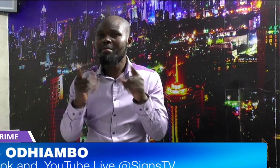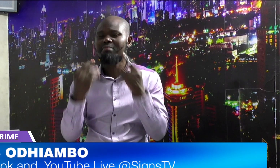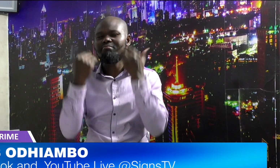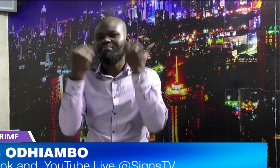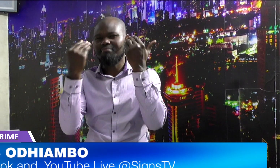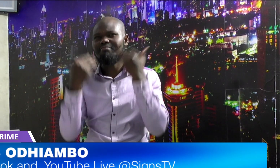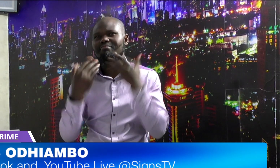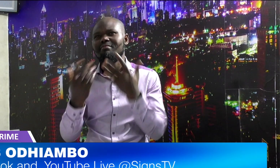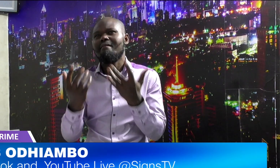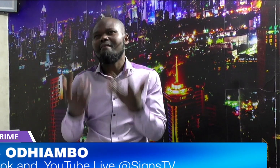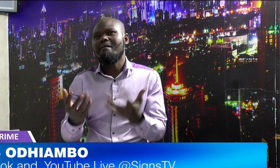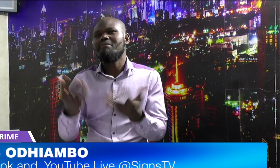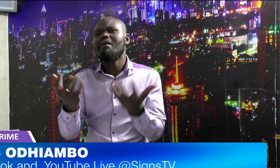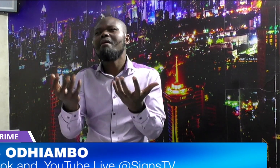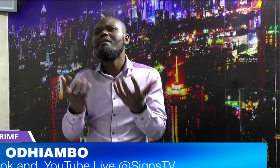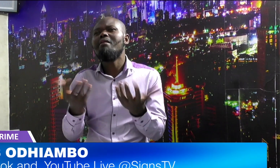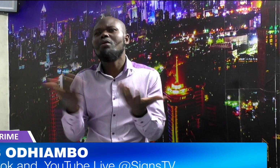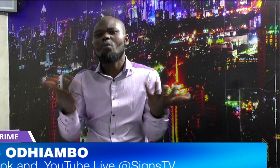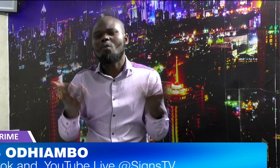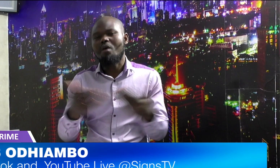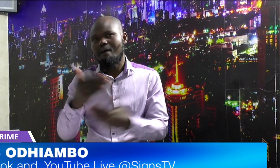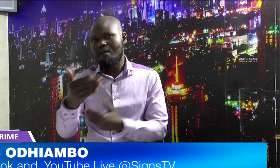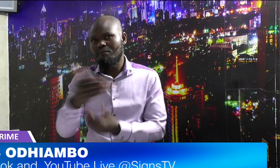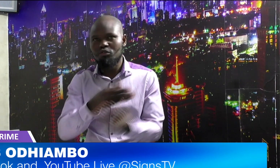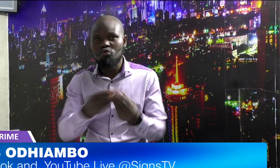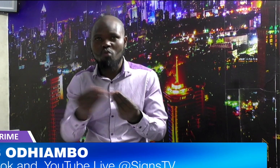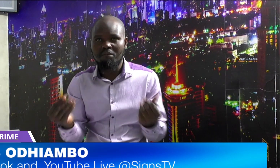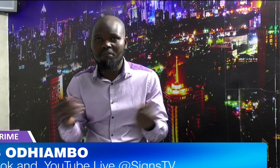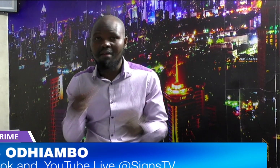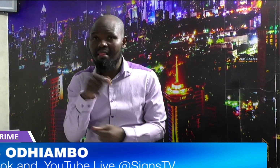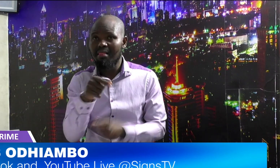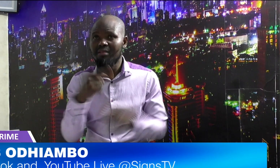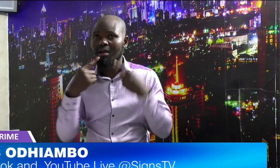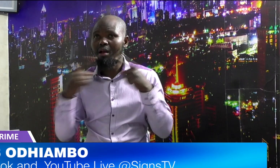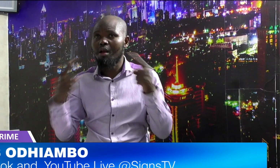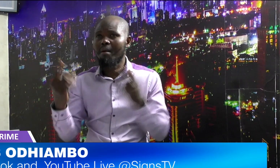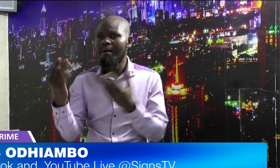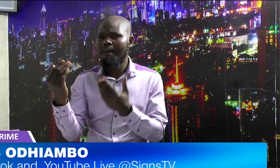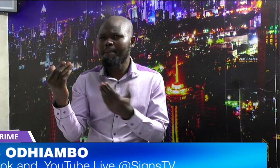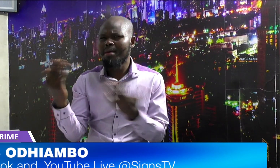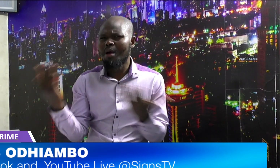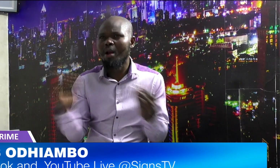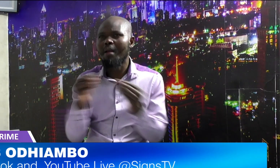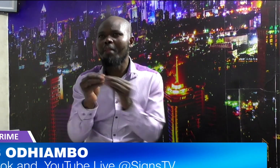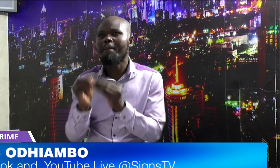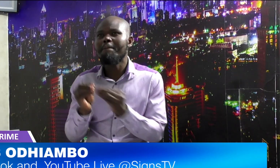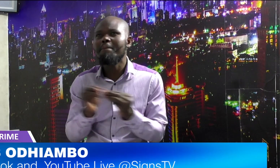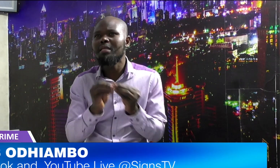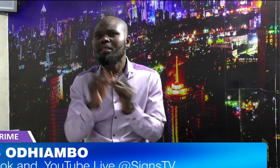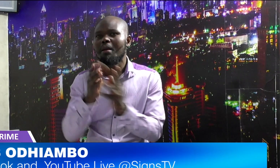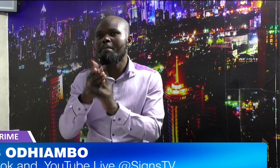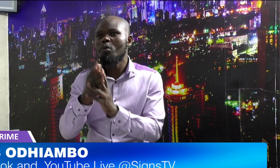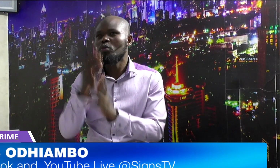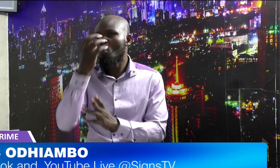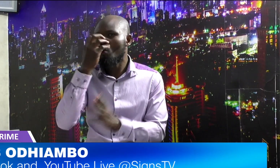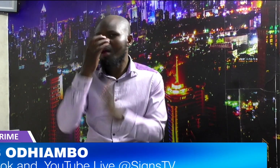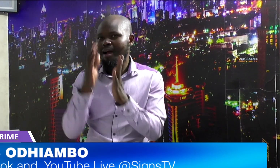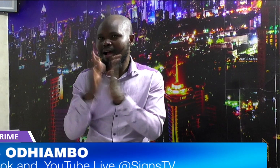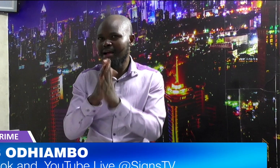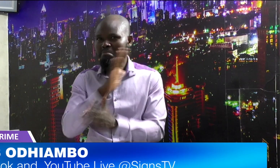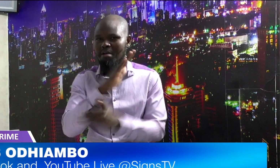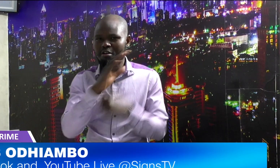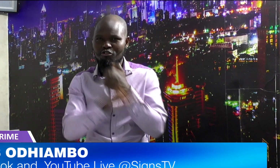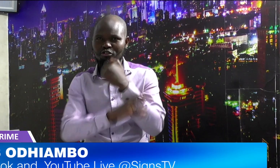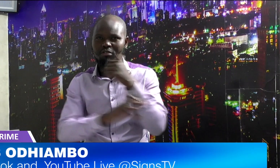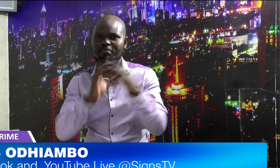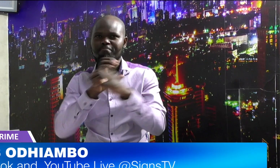past 4 years, but stressed the need for further potential exploration. This